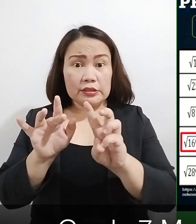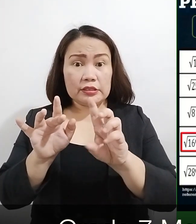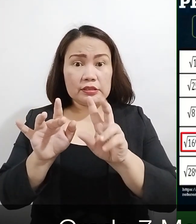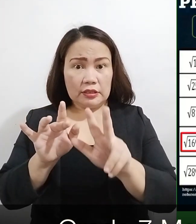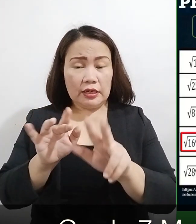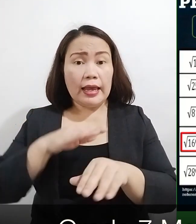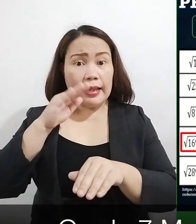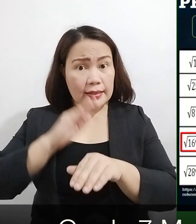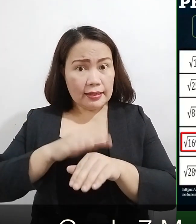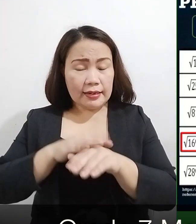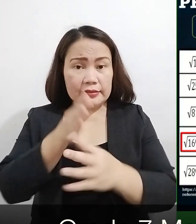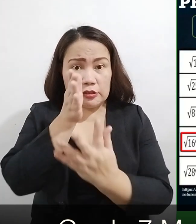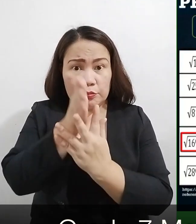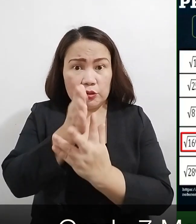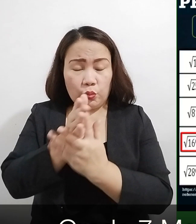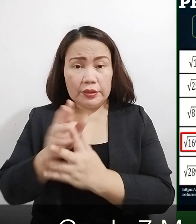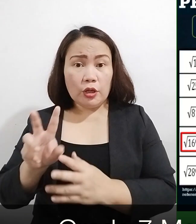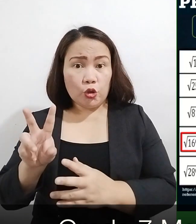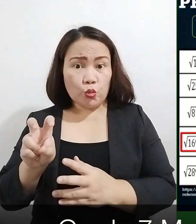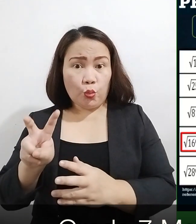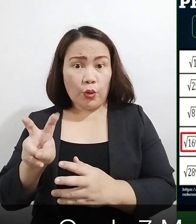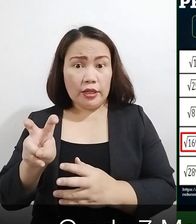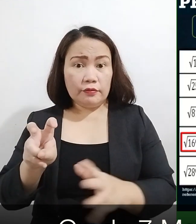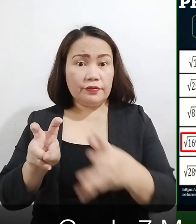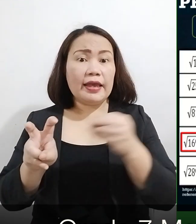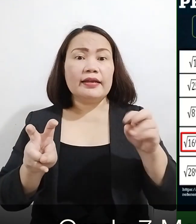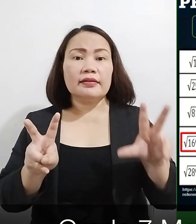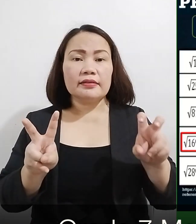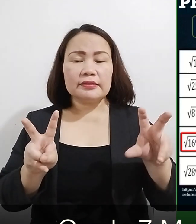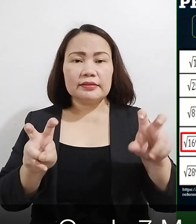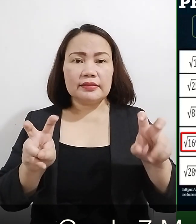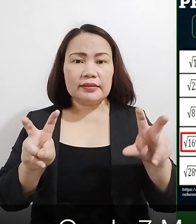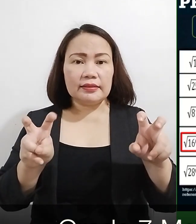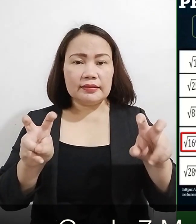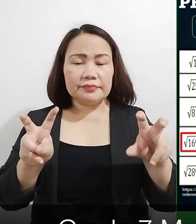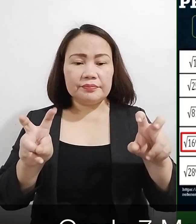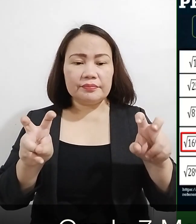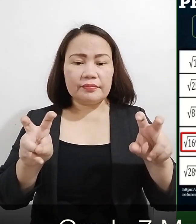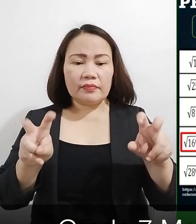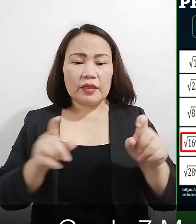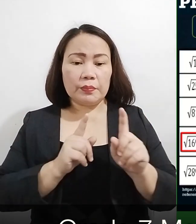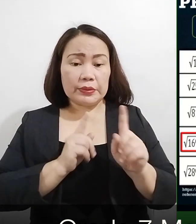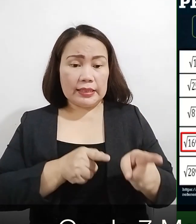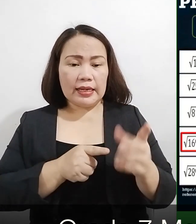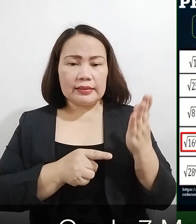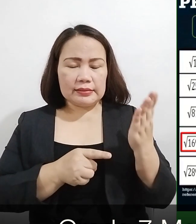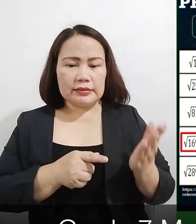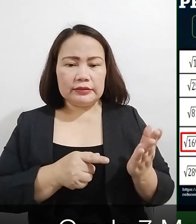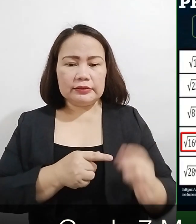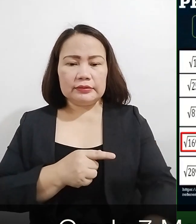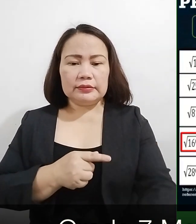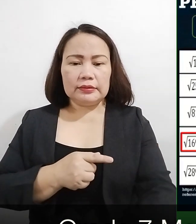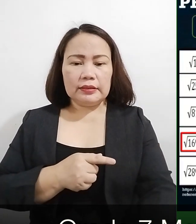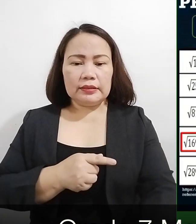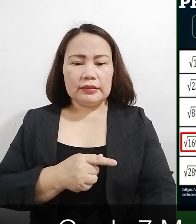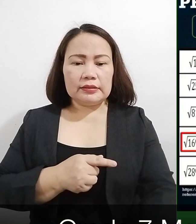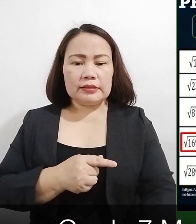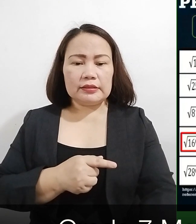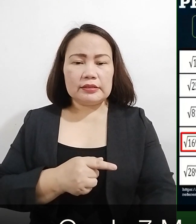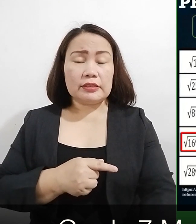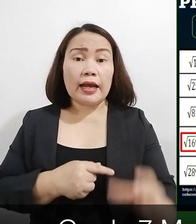163 lies between 12 and 13. So, ito po ang pwede natin